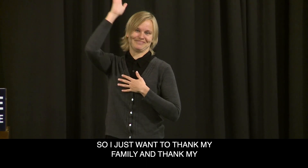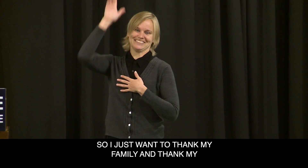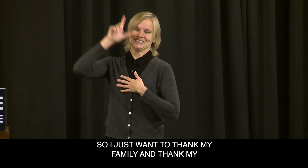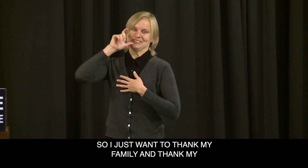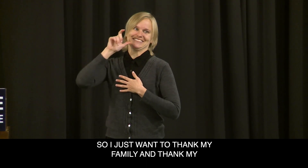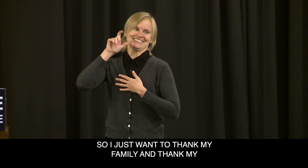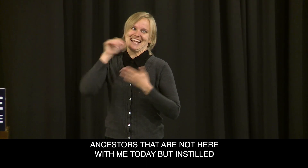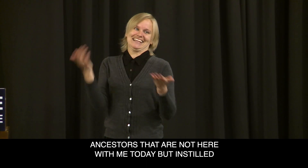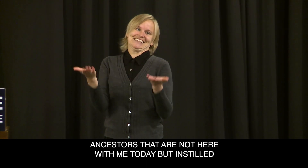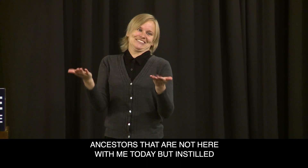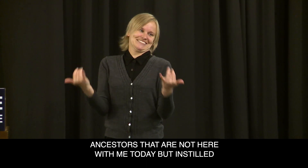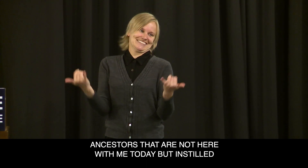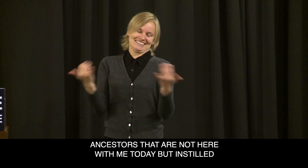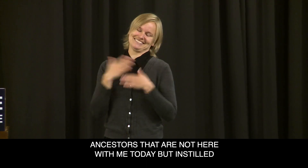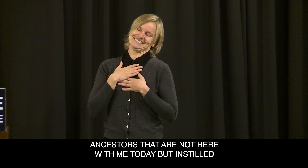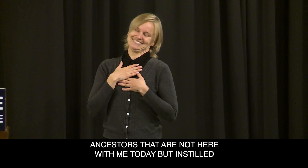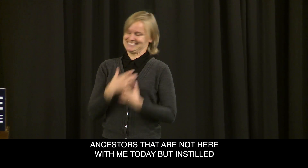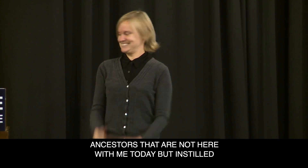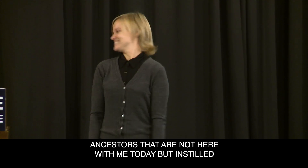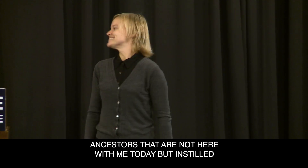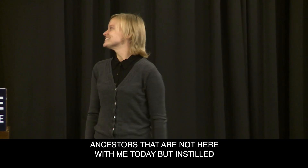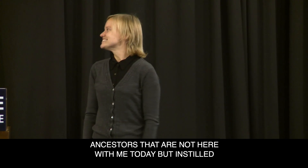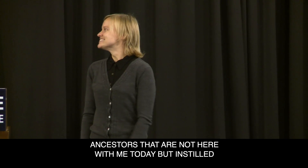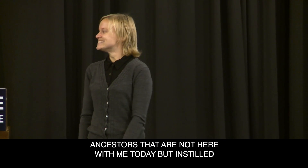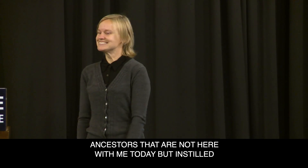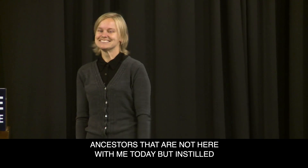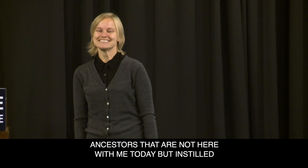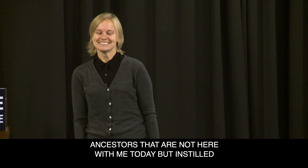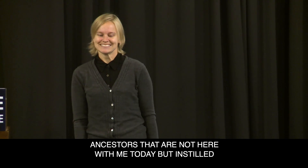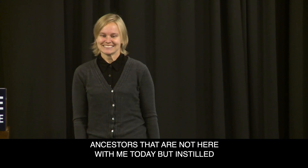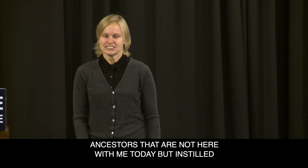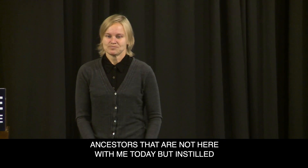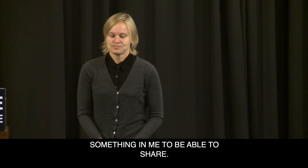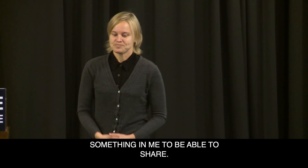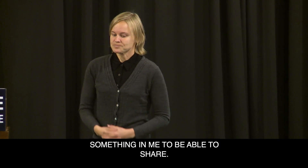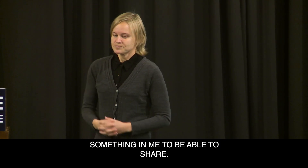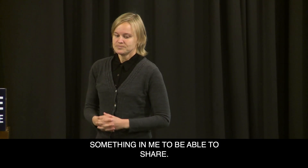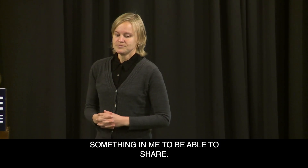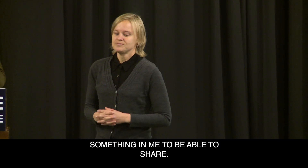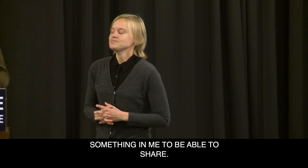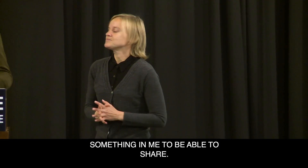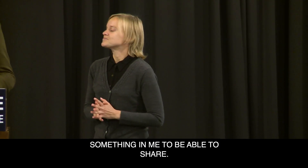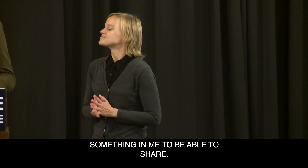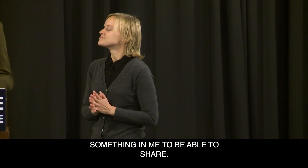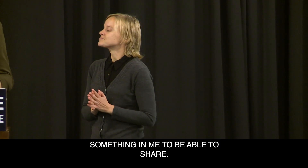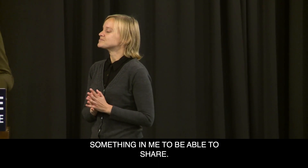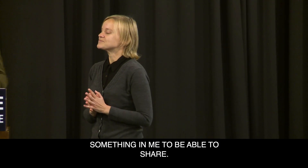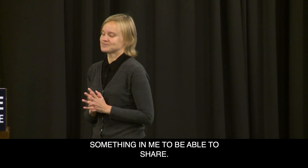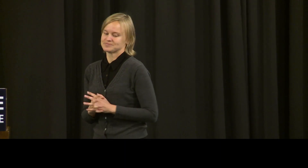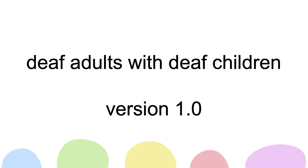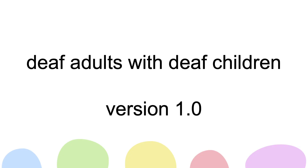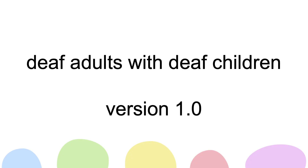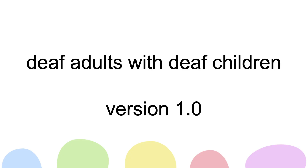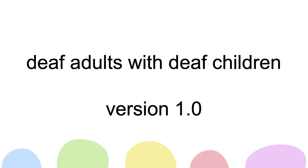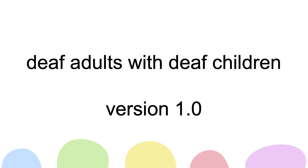family and thank my ancestors that are not here with me today, but instilled something in me to be able to share.